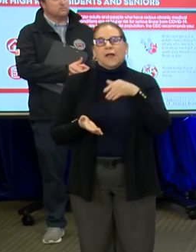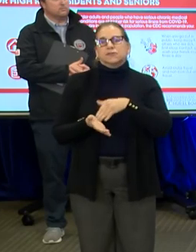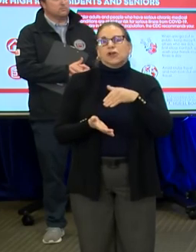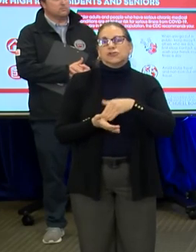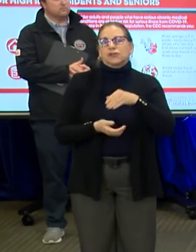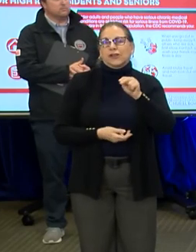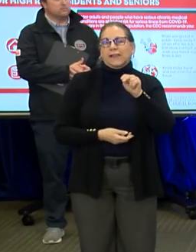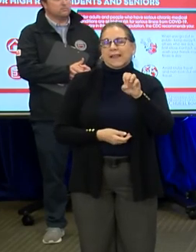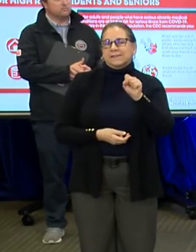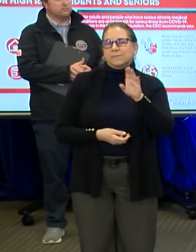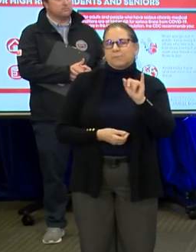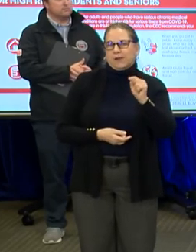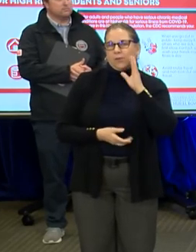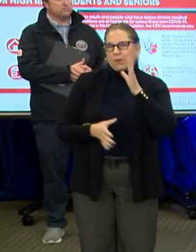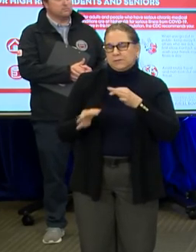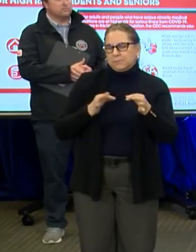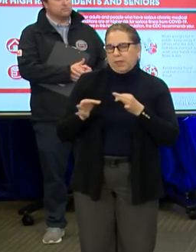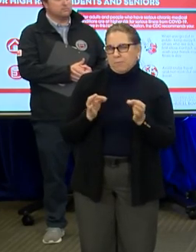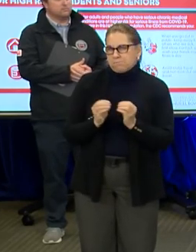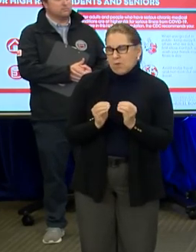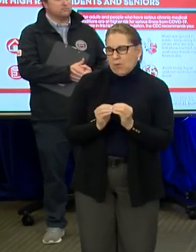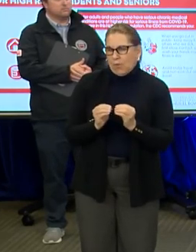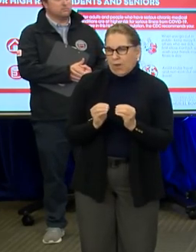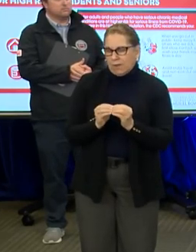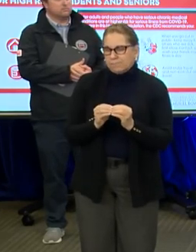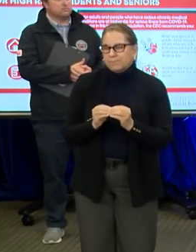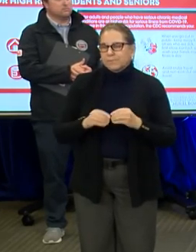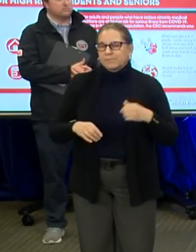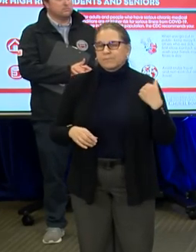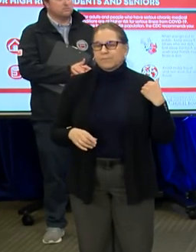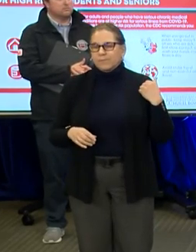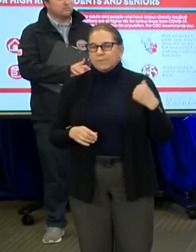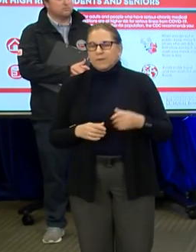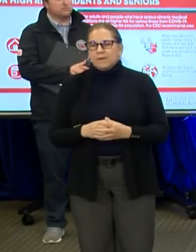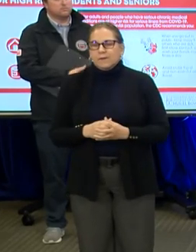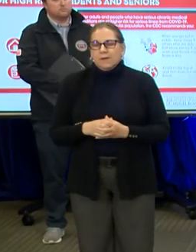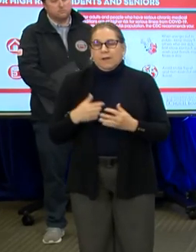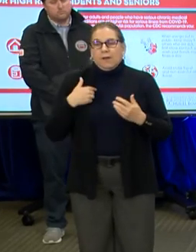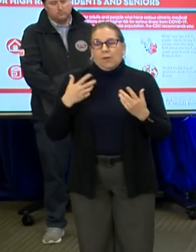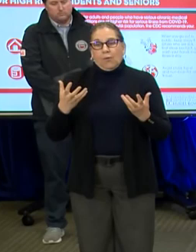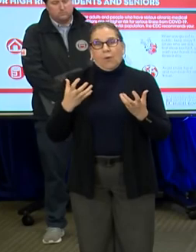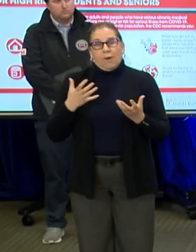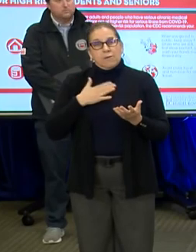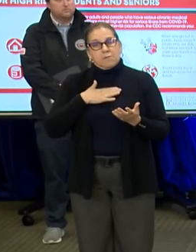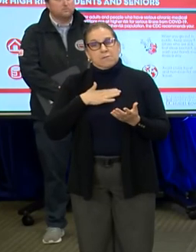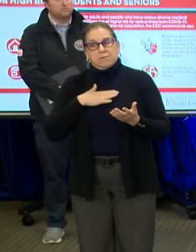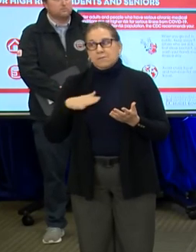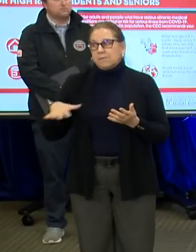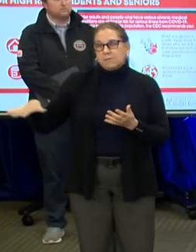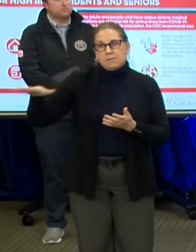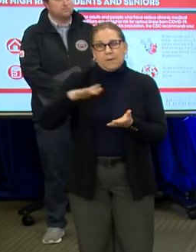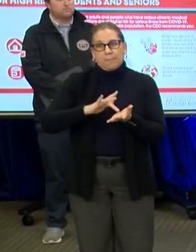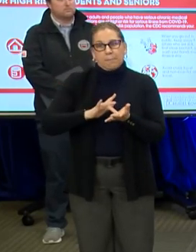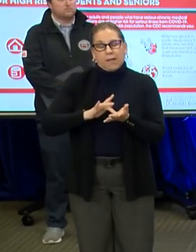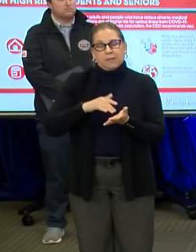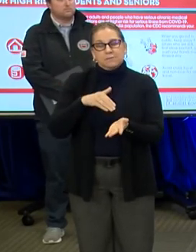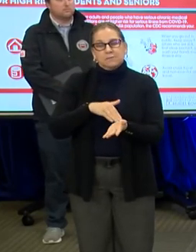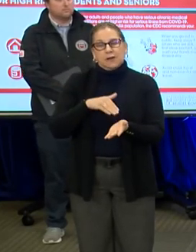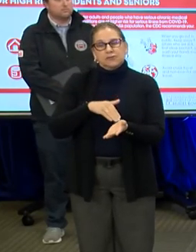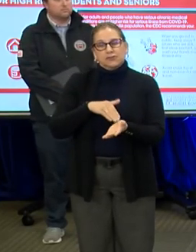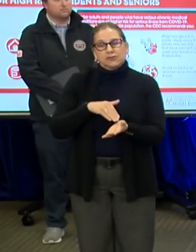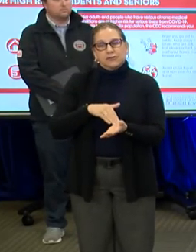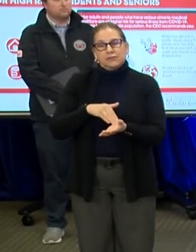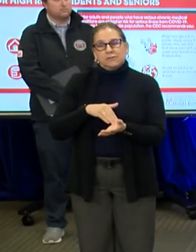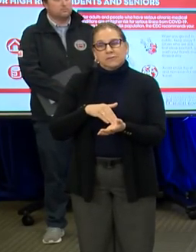they plan, we want our medical providers to know that our public health lab has the capacity and ability to